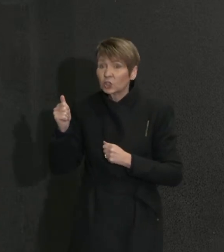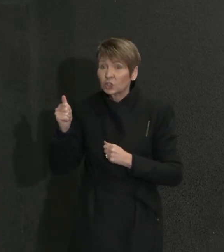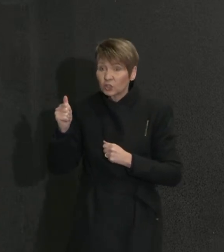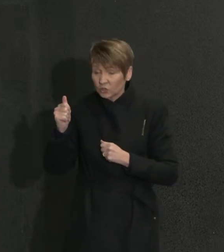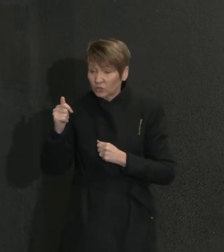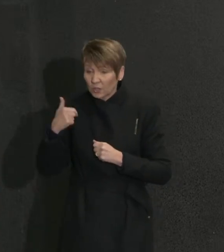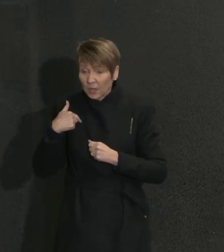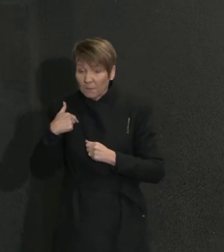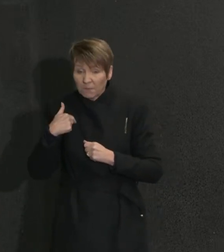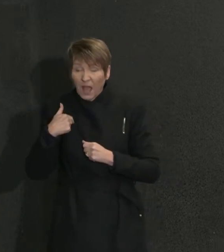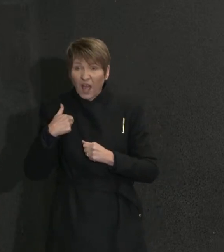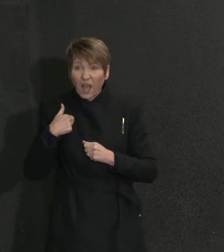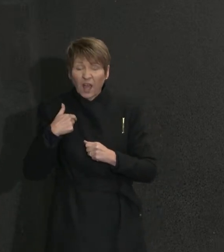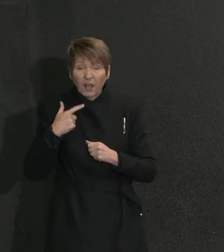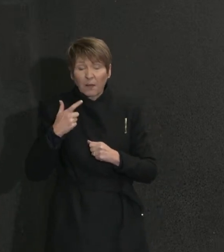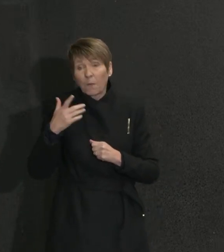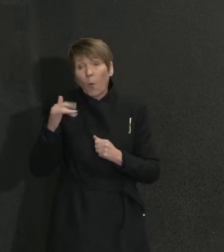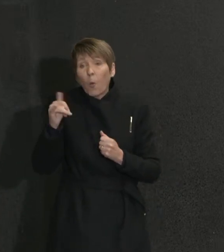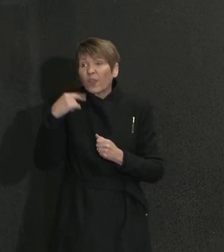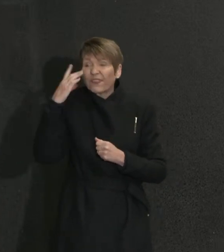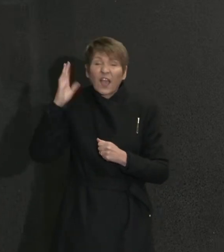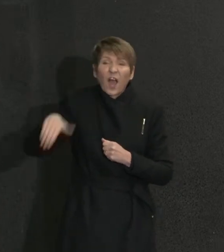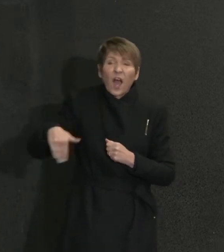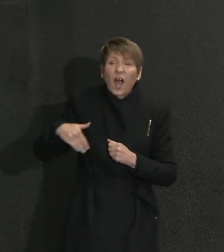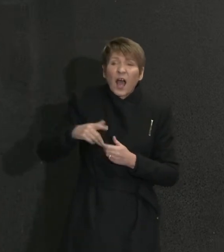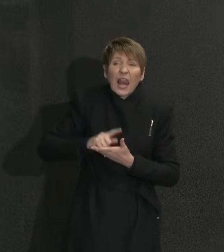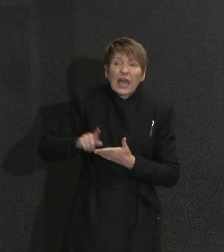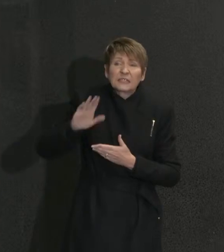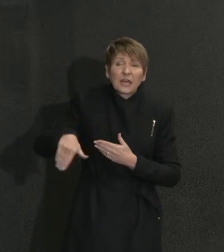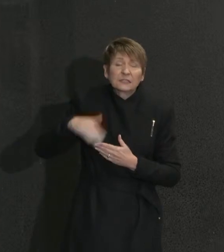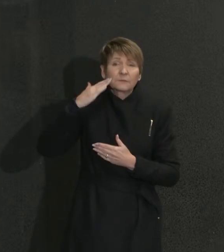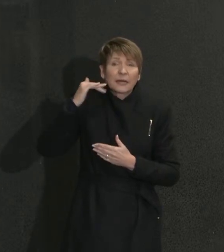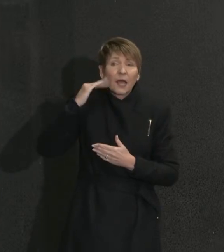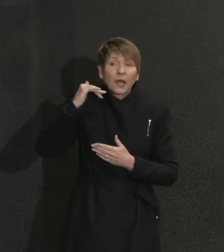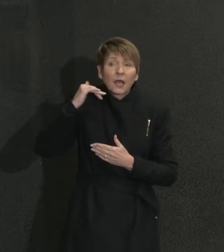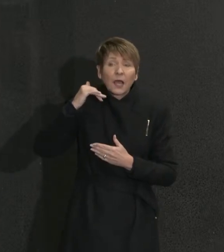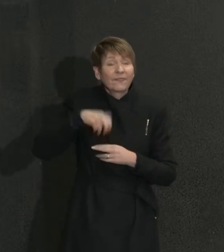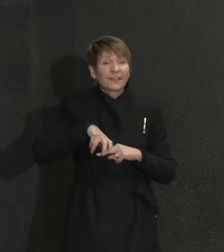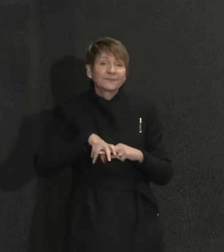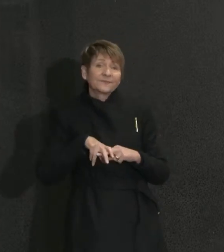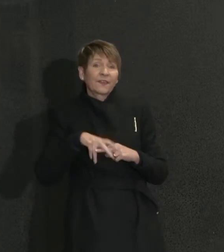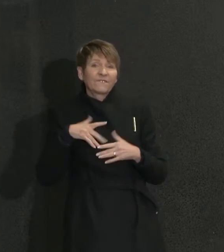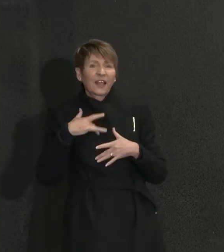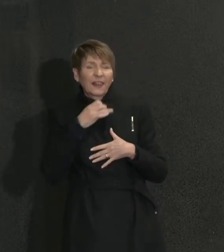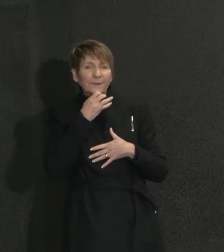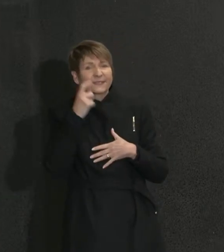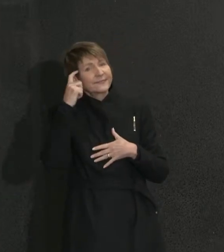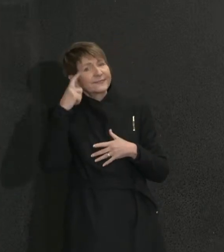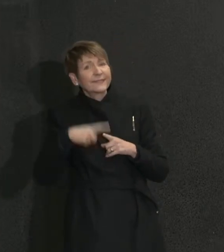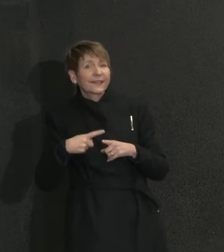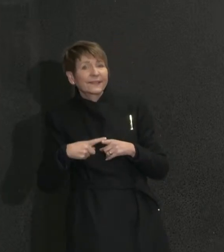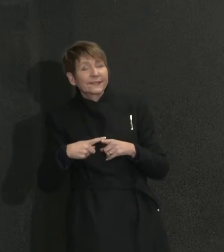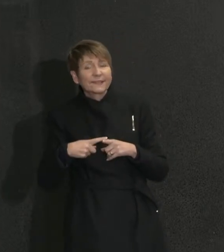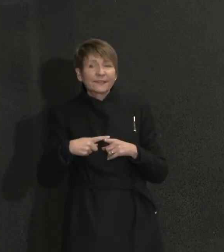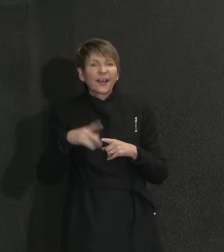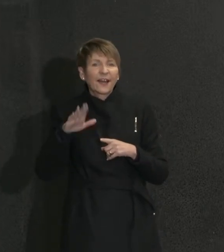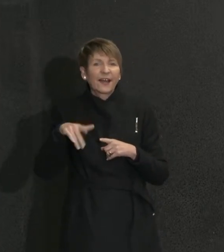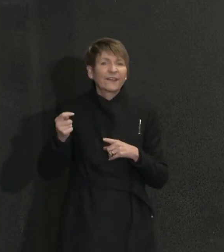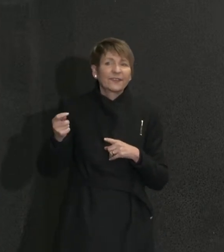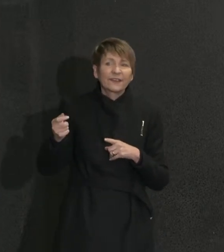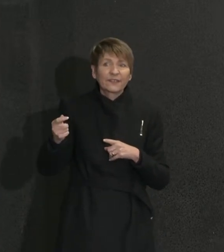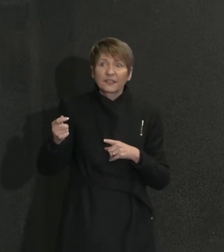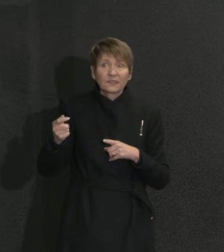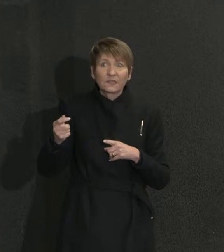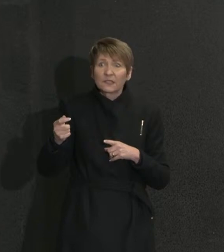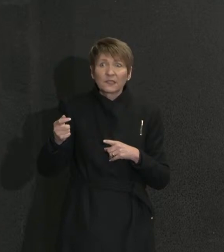up for testing now because it was 3 days ago, get tested anyway. It is so much more important. I'll come back in a minute, Nick. The other thing that's important is when we're asking